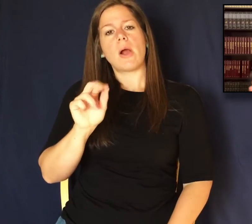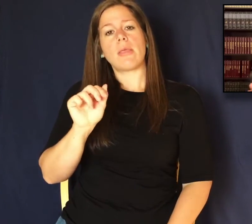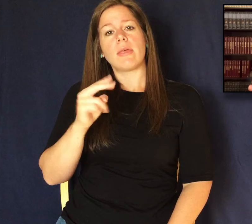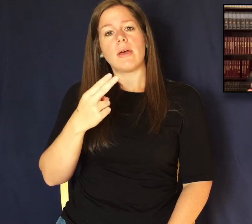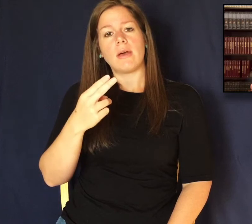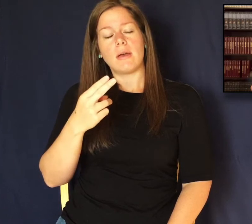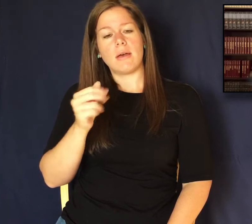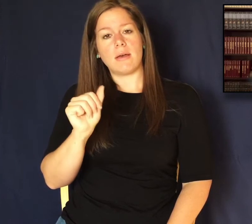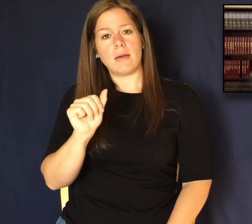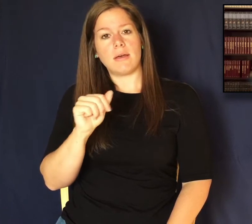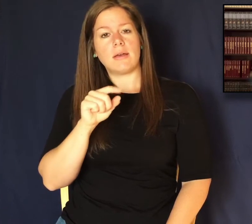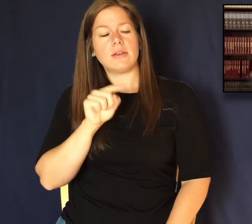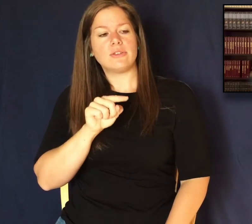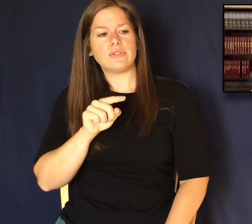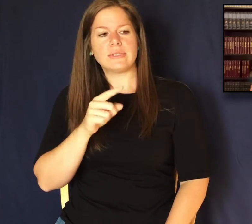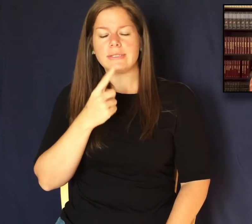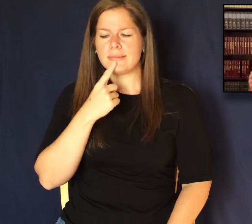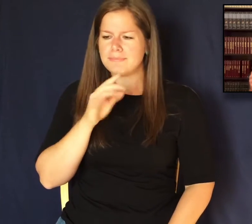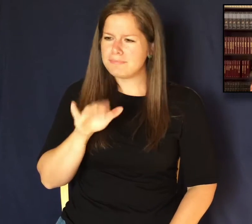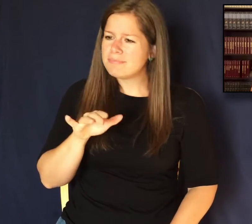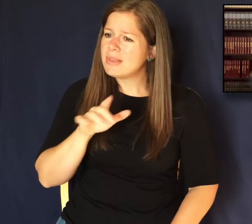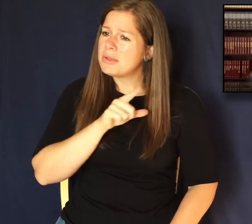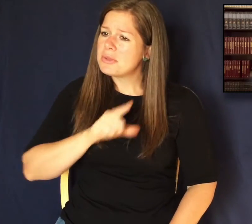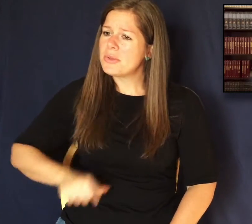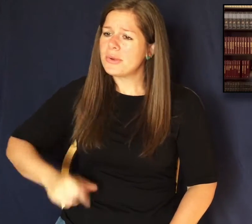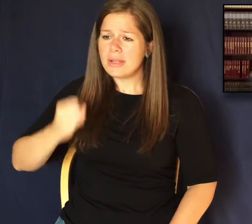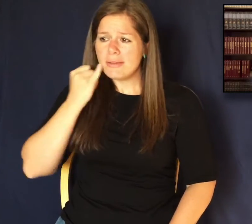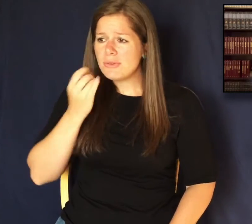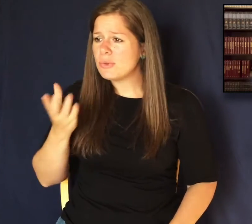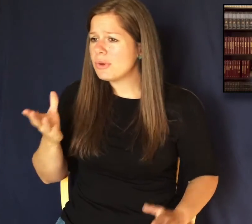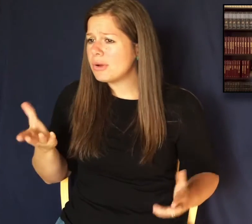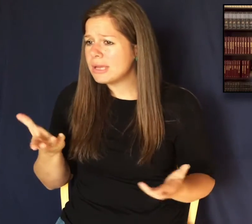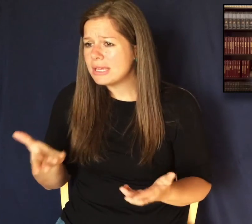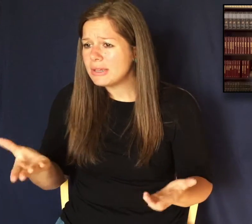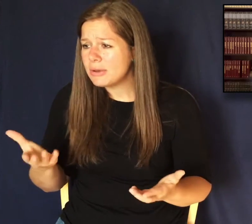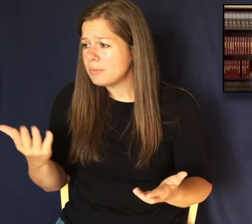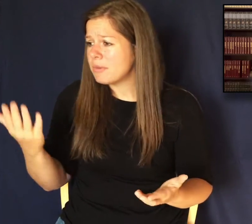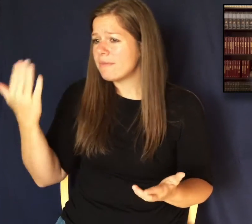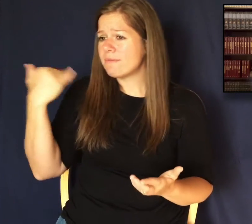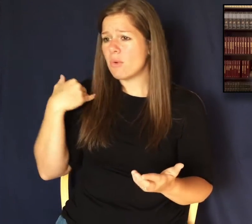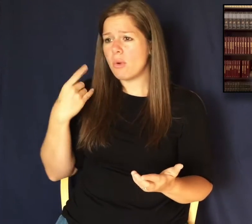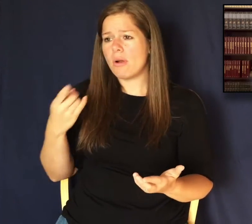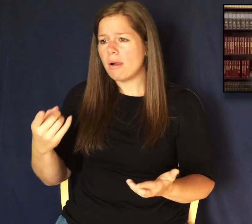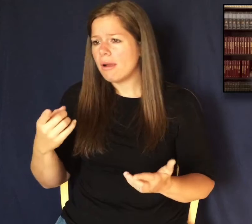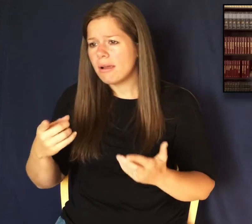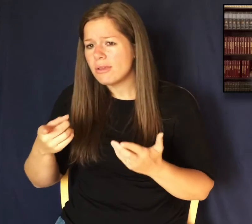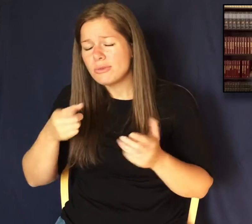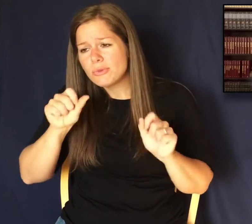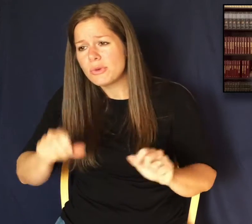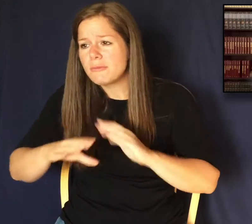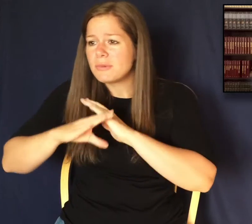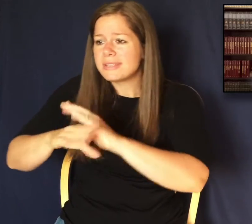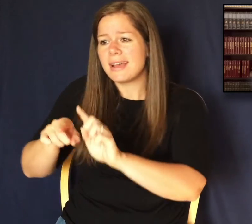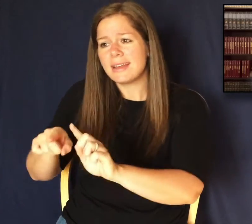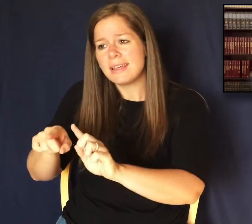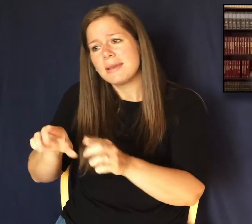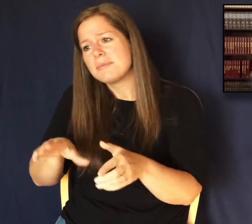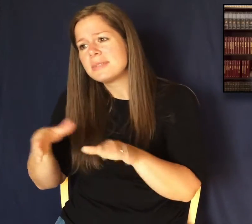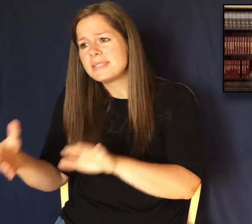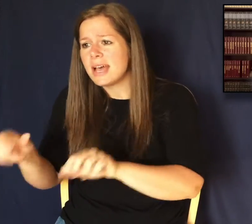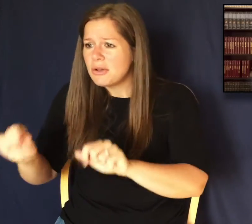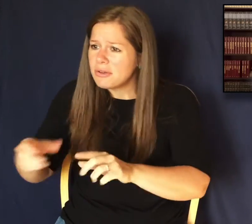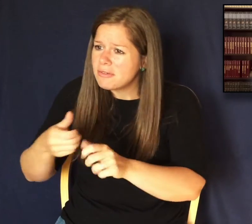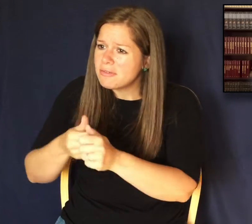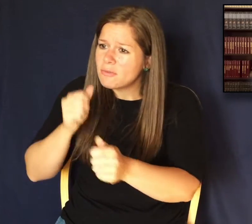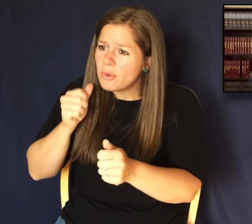you had been here," in verse 21, "my brother would not have died. But even now I know that whatever you ask from God, God will give you." Jesus